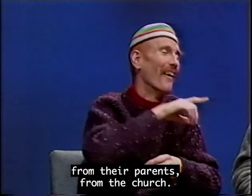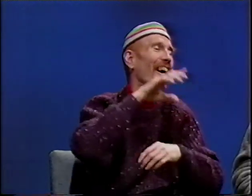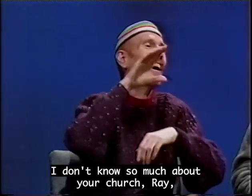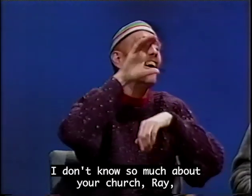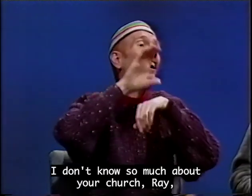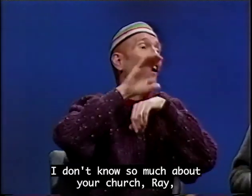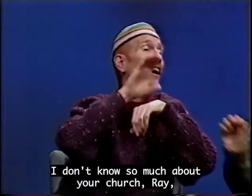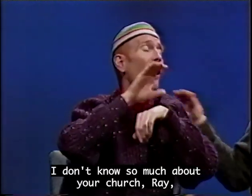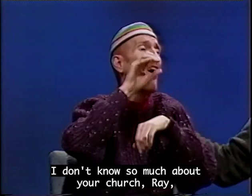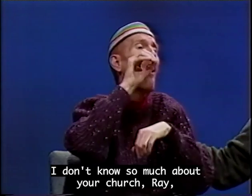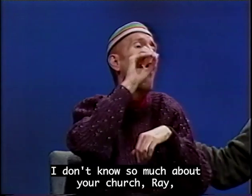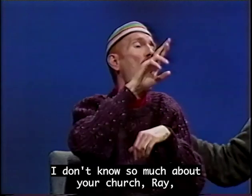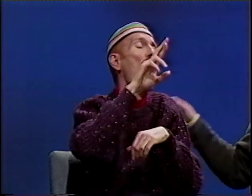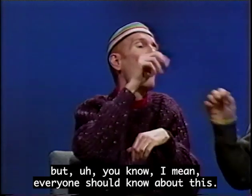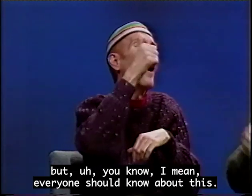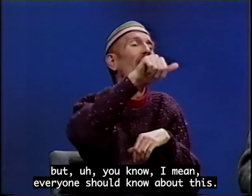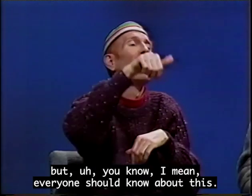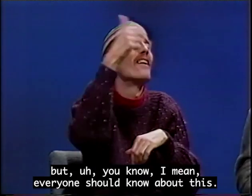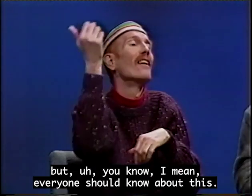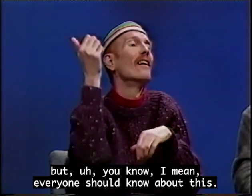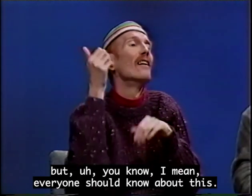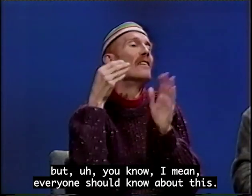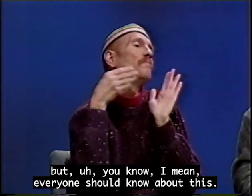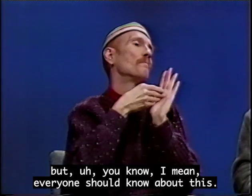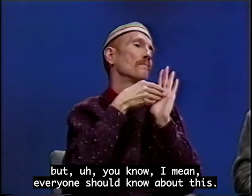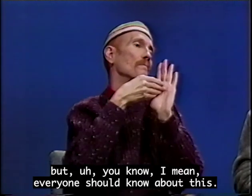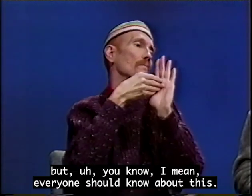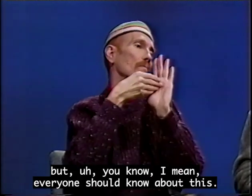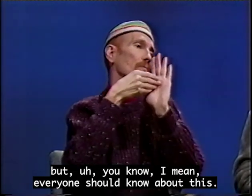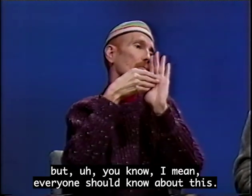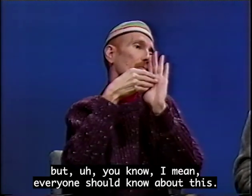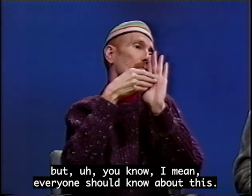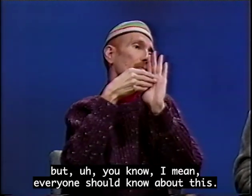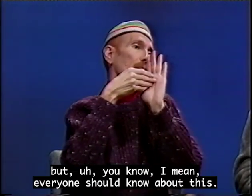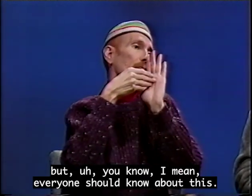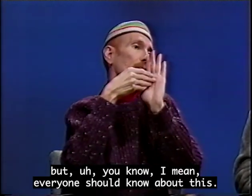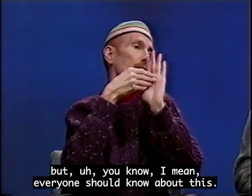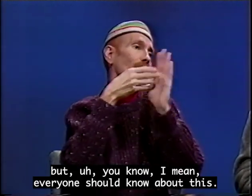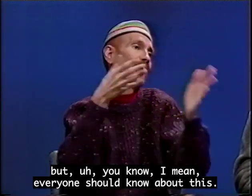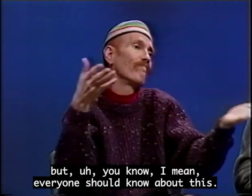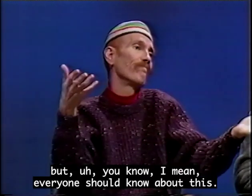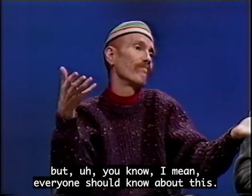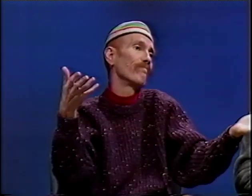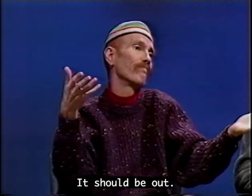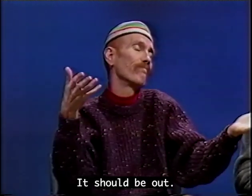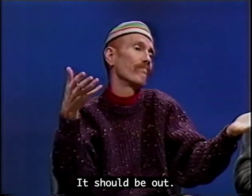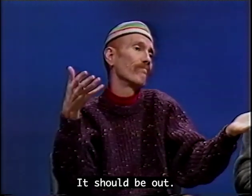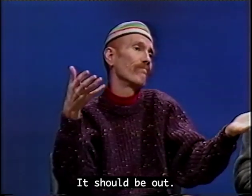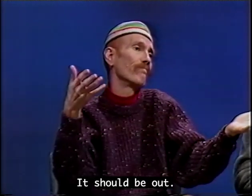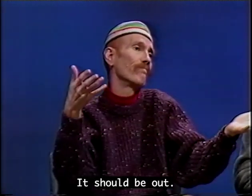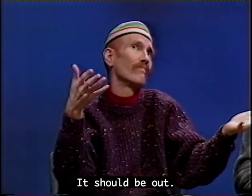church. I don't know so much about your church, Ray, but, you know, I mean, everyone should know about this. It should be